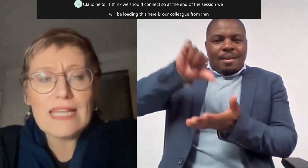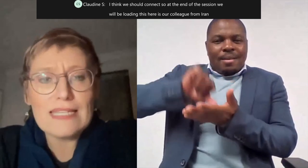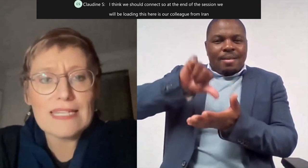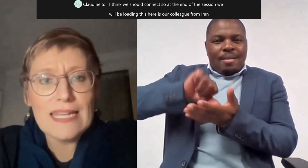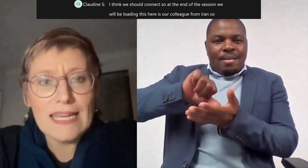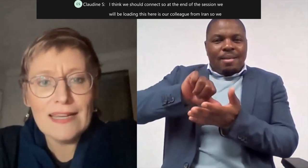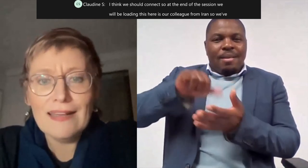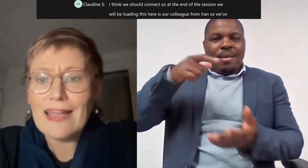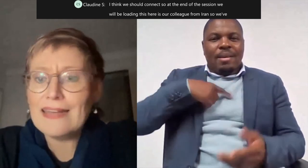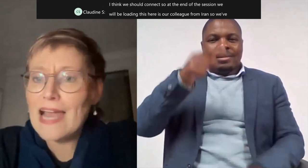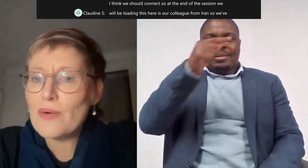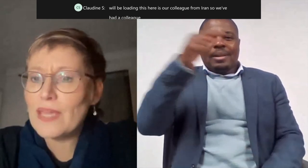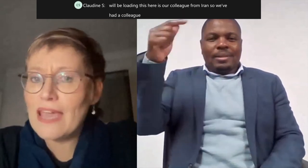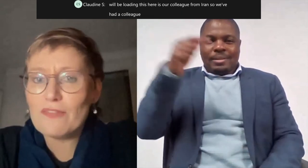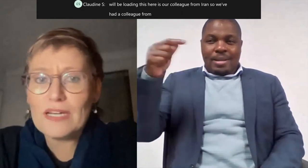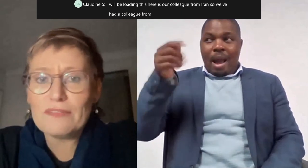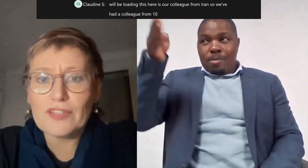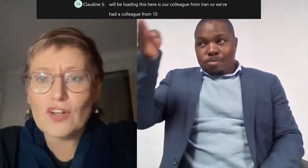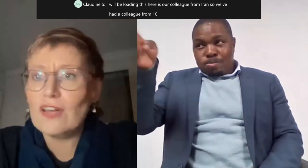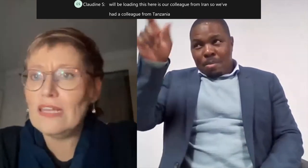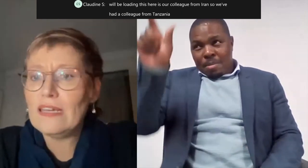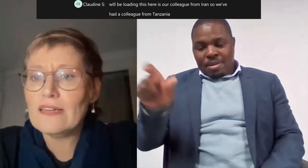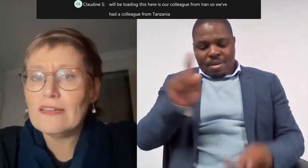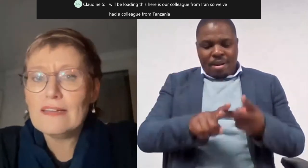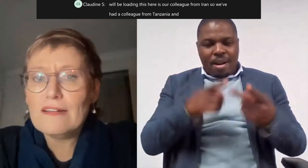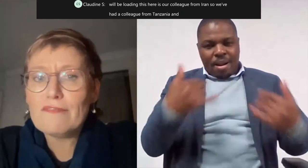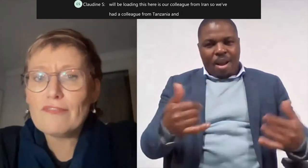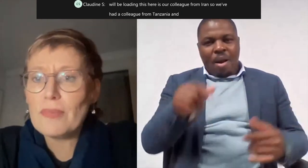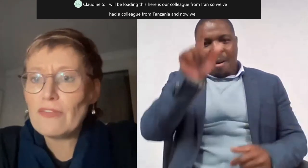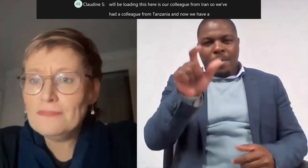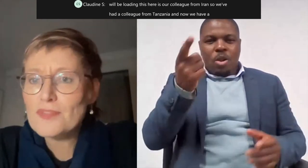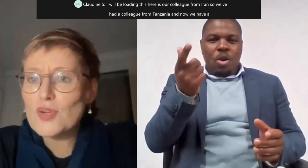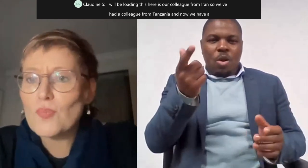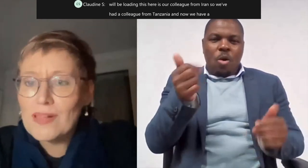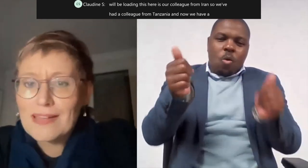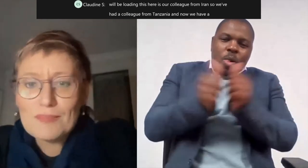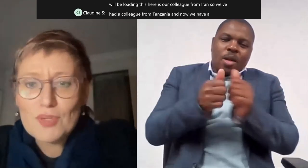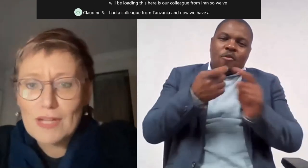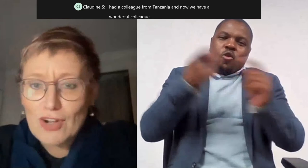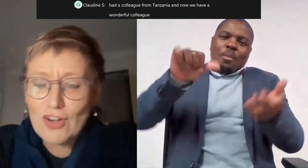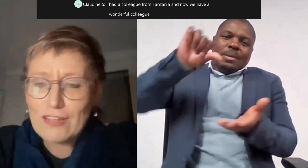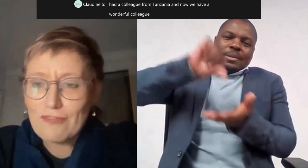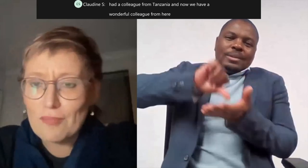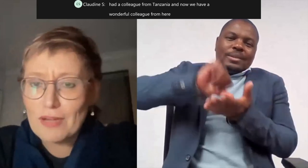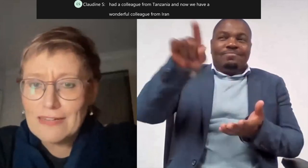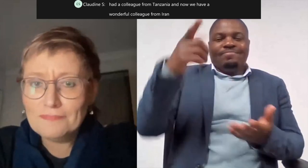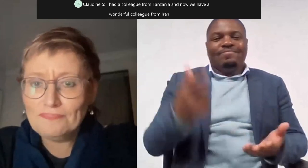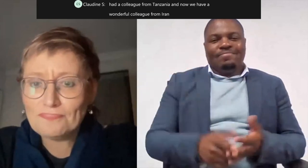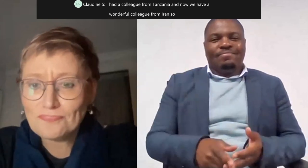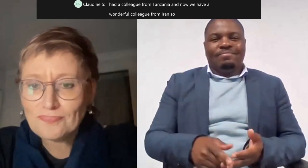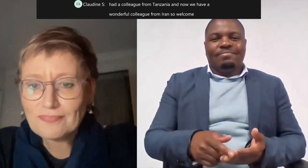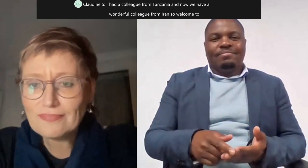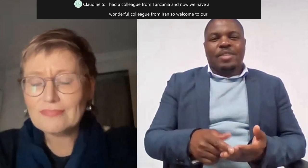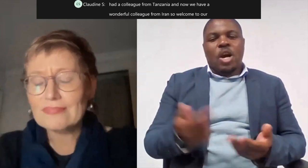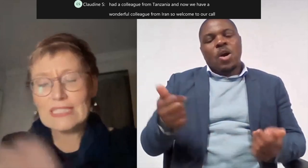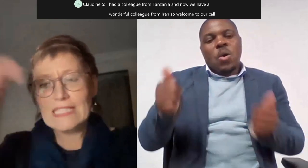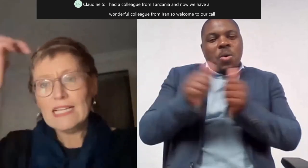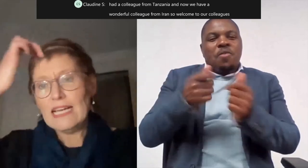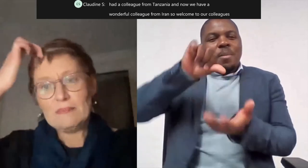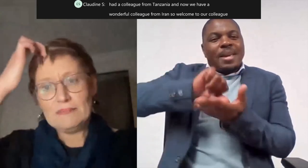from Tanzania, and now we have a wonderful colleague from Iran. So welcome to our colleague from Iran,